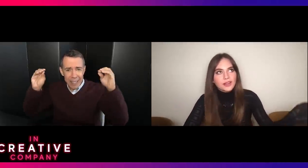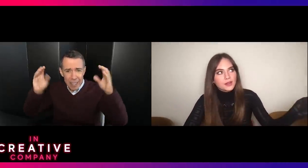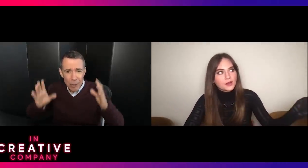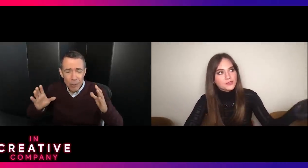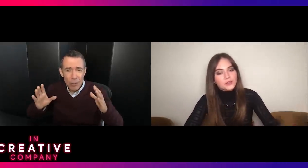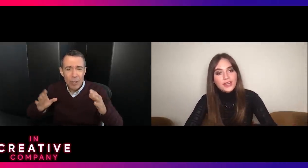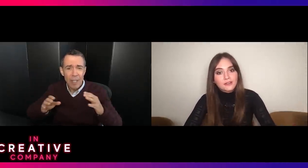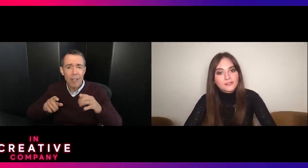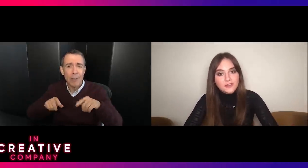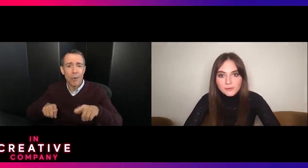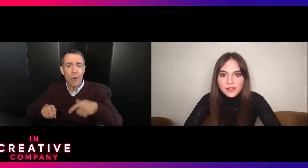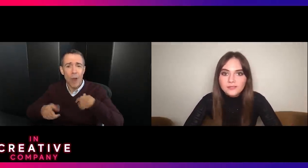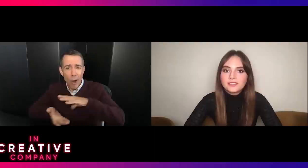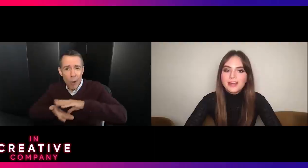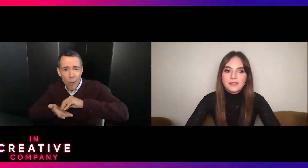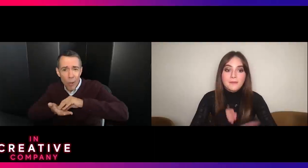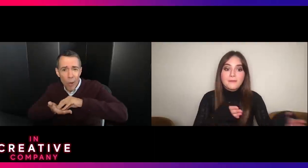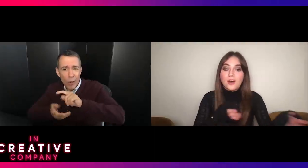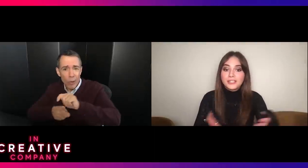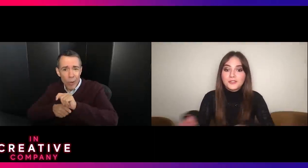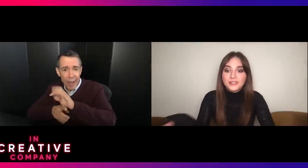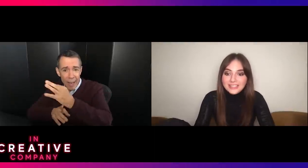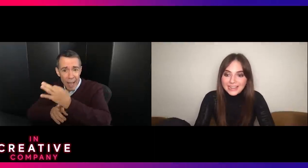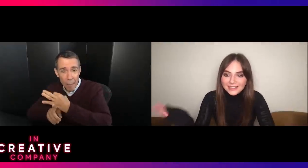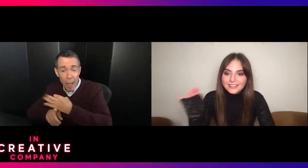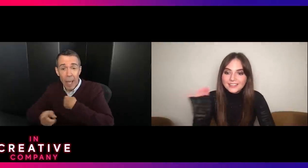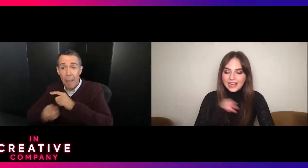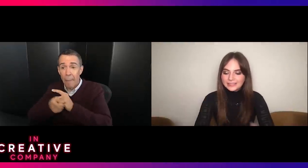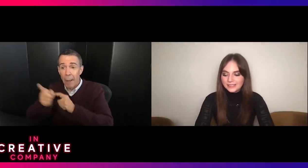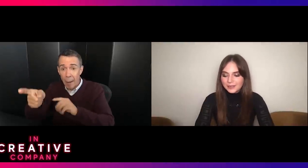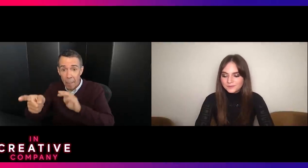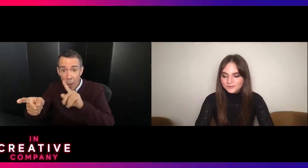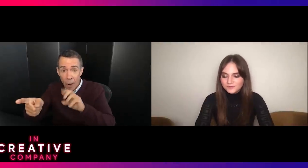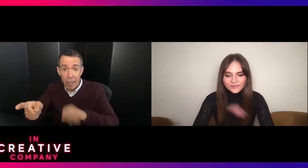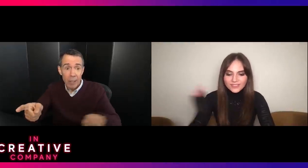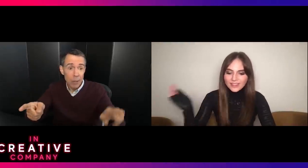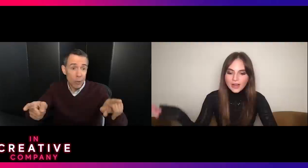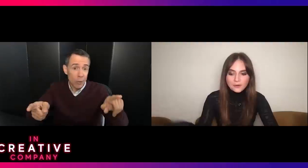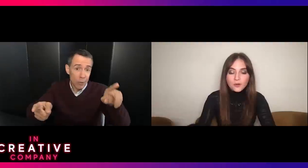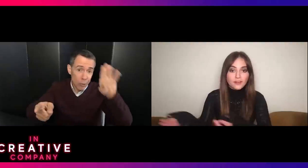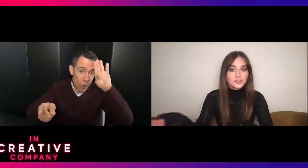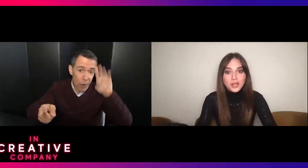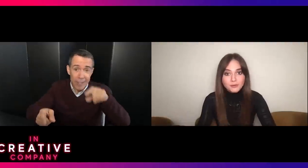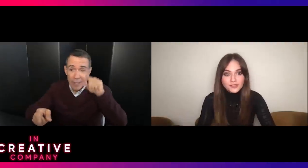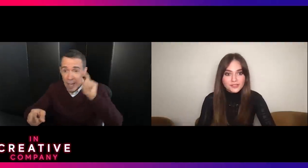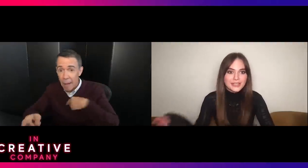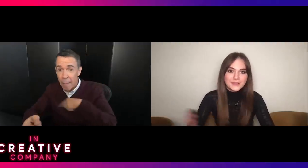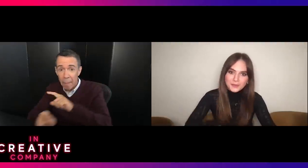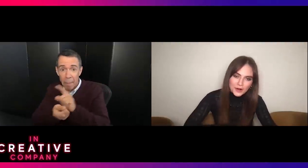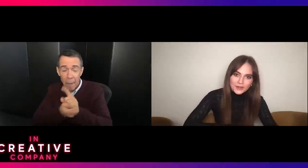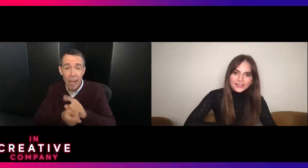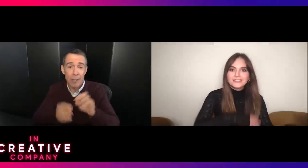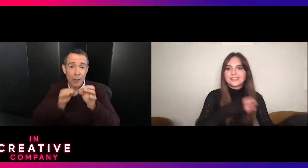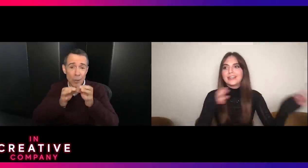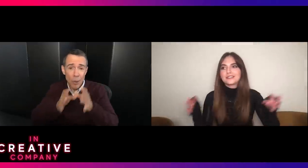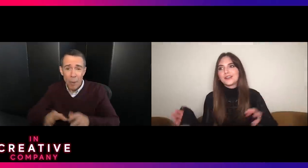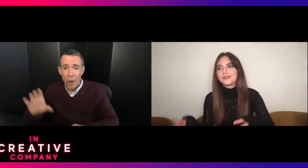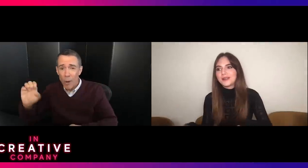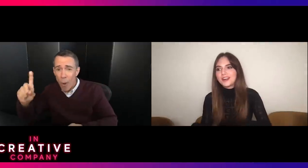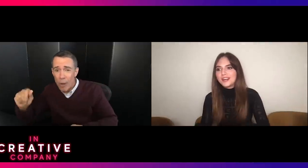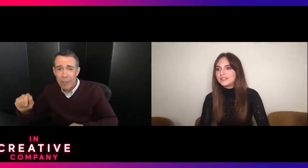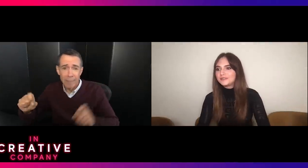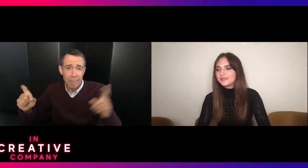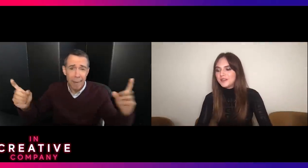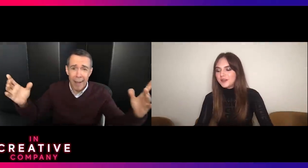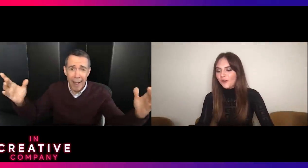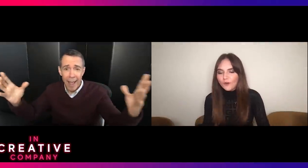process when I was training for 9 months. And then I met Marlee, Troy, and Daniel, and all of our interpreters on sets were coders. And so